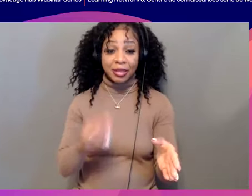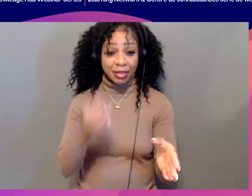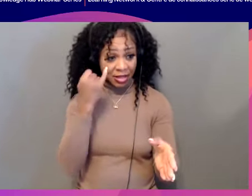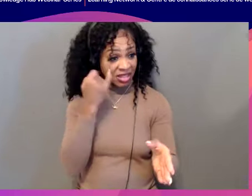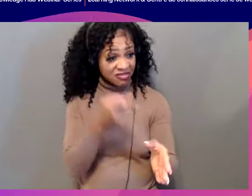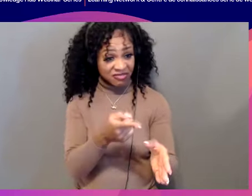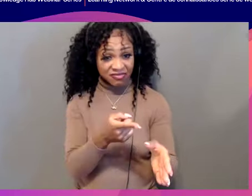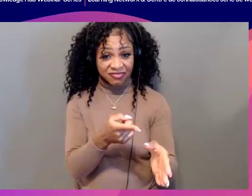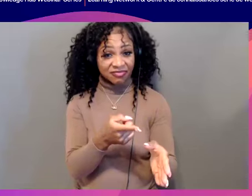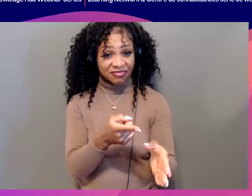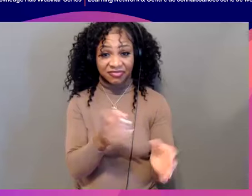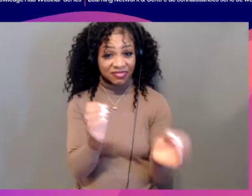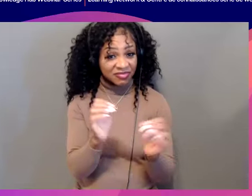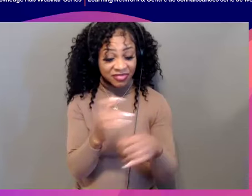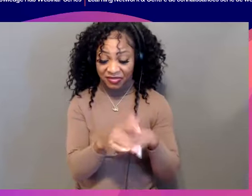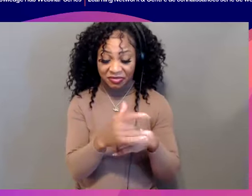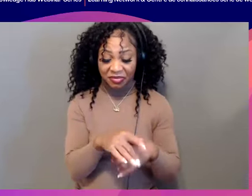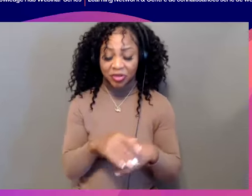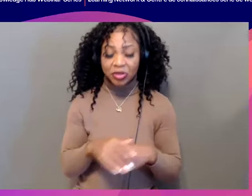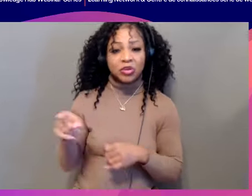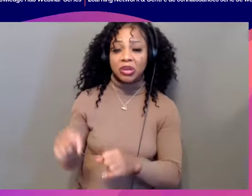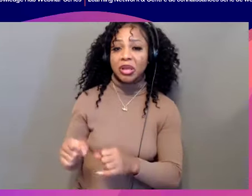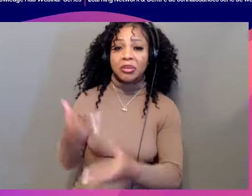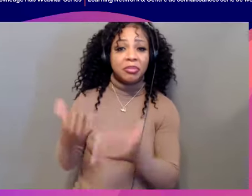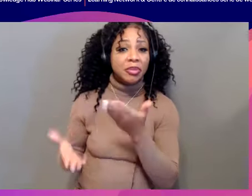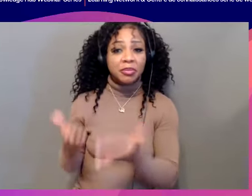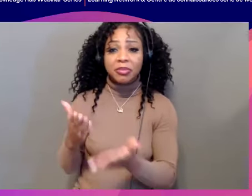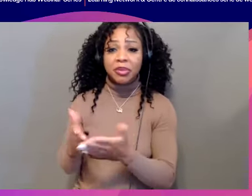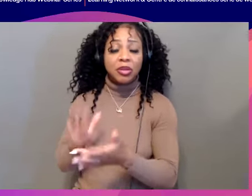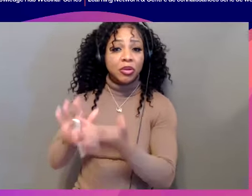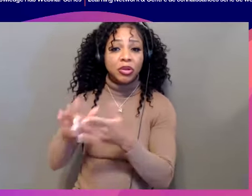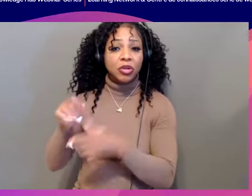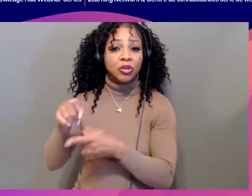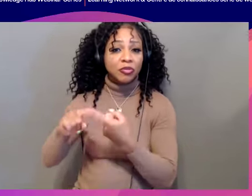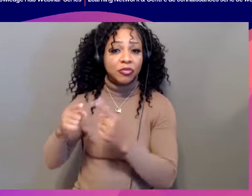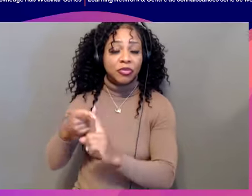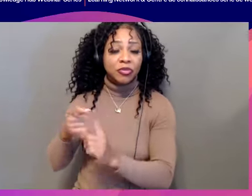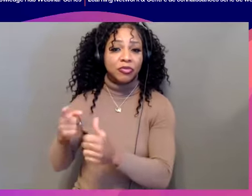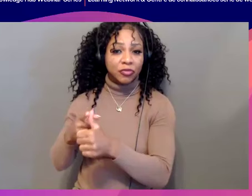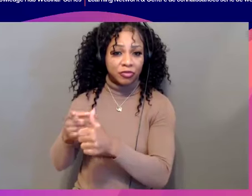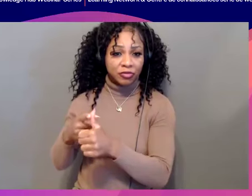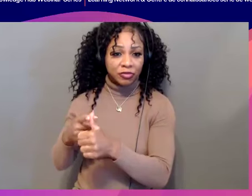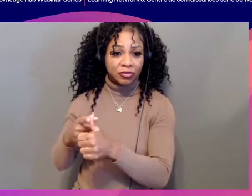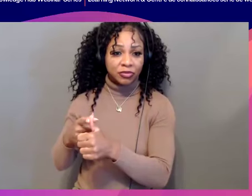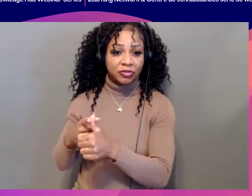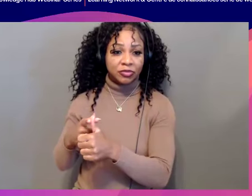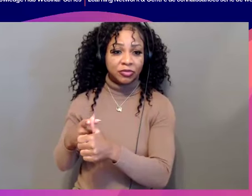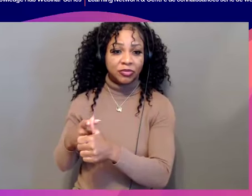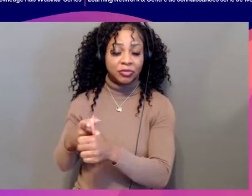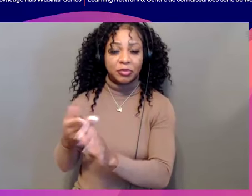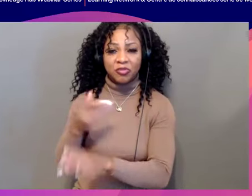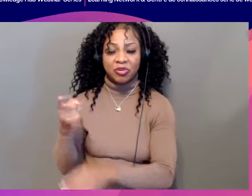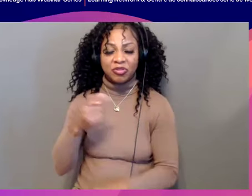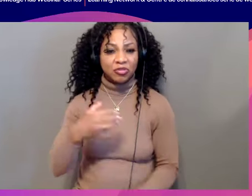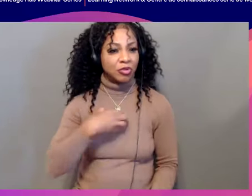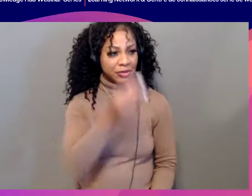person doesn't exist in your workplace, talk to a friend in the community before you bring forward a complaint,